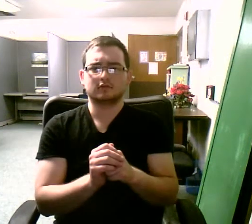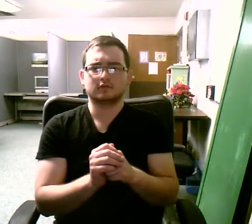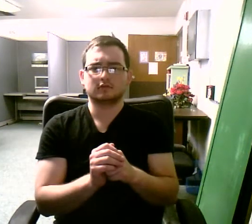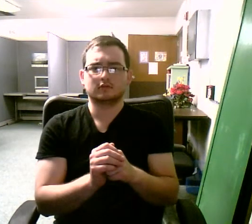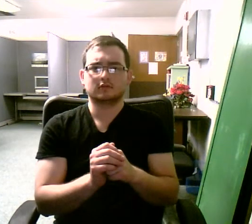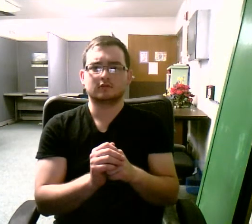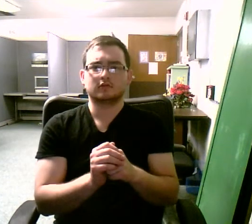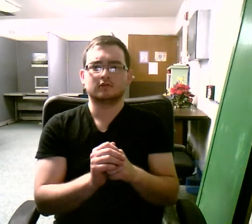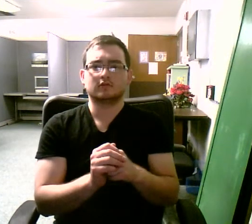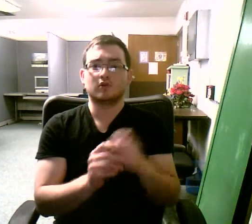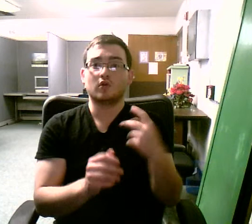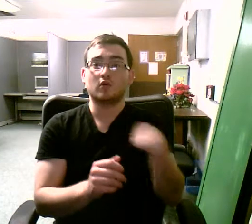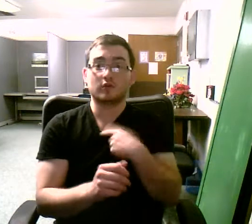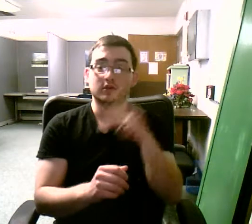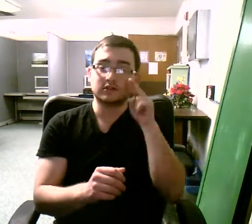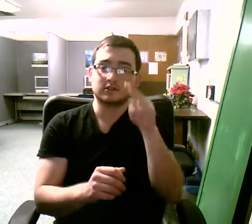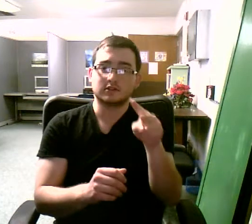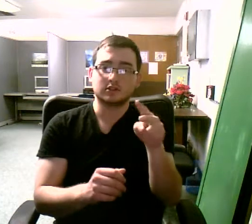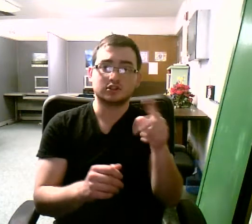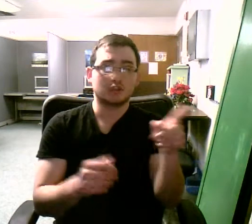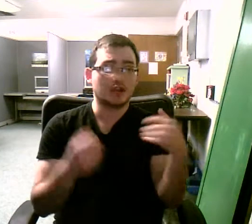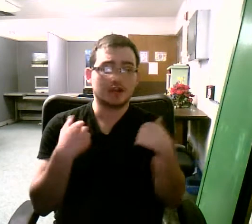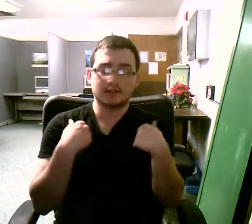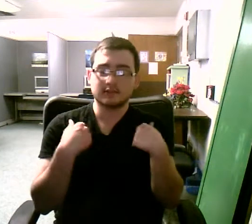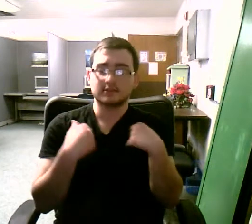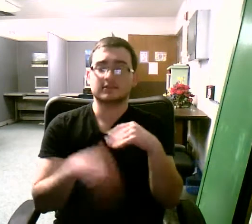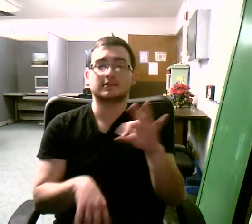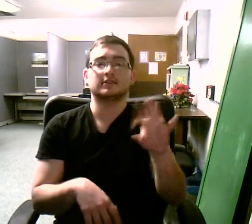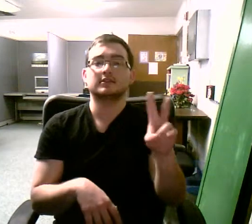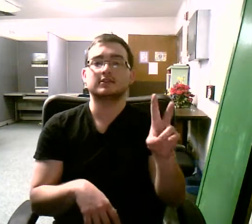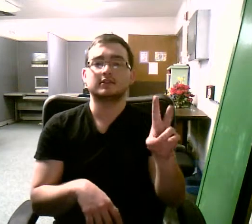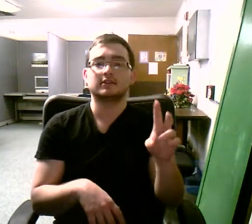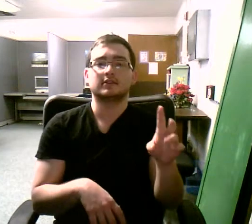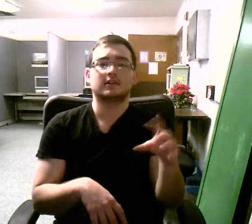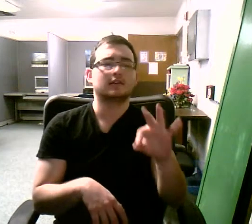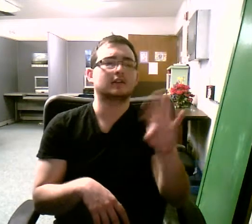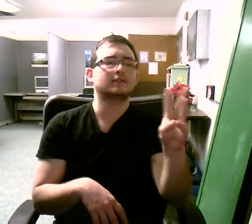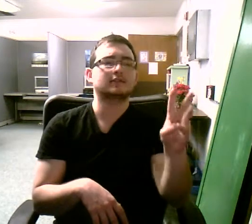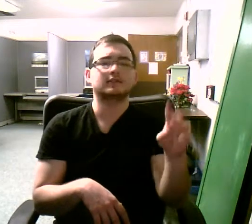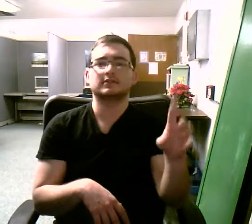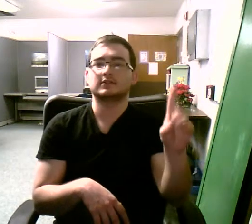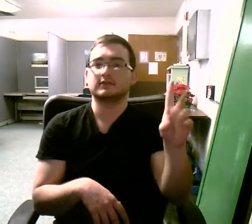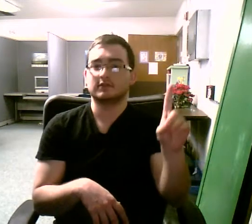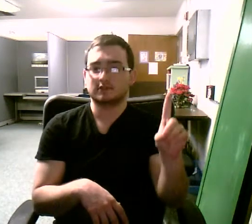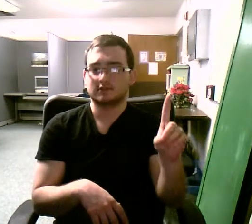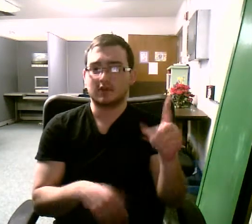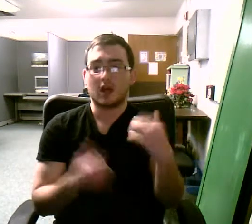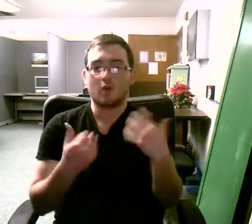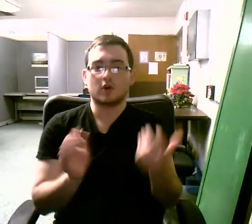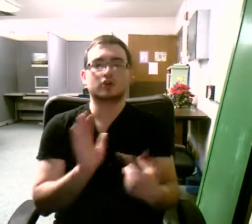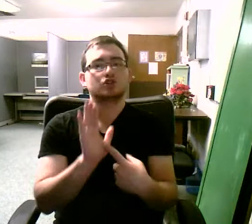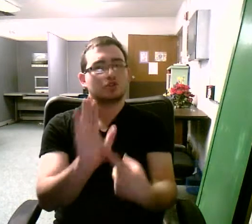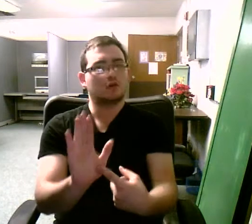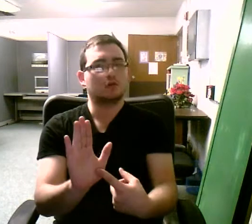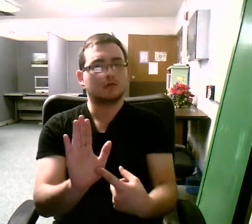Okay, so we see that she has 96 DVDs in her household, and I want to represent 96 DVDs. So I'm just going to